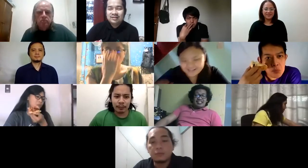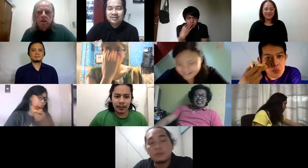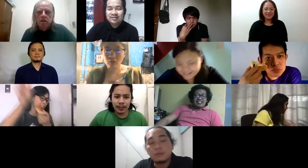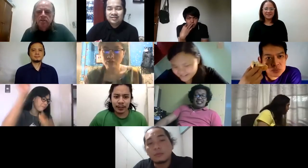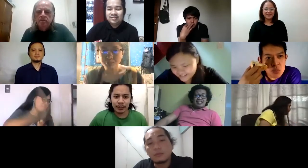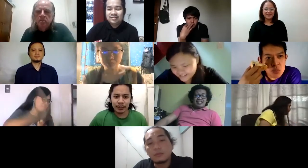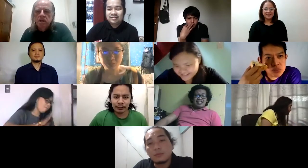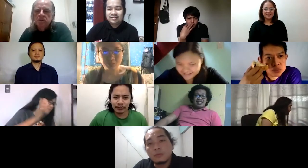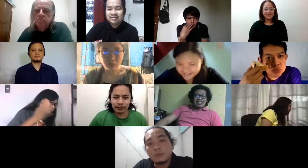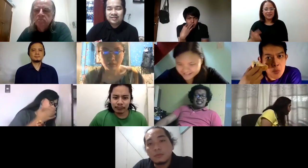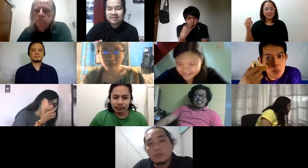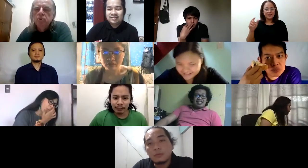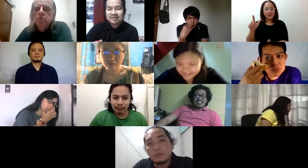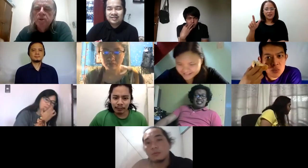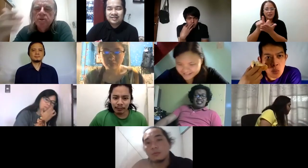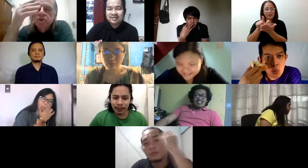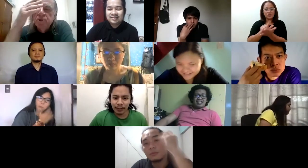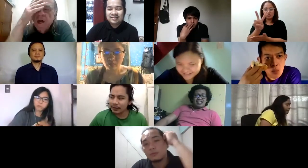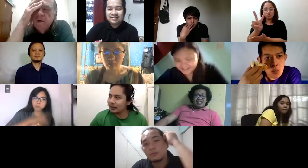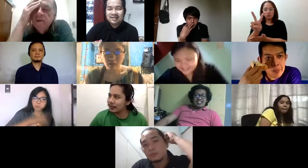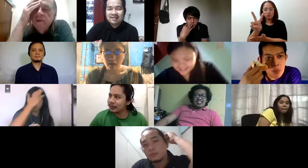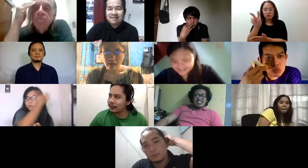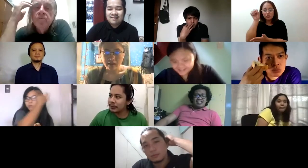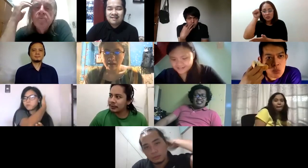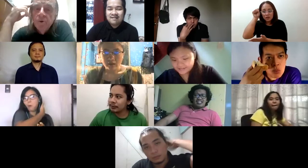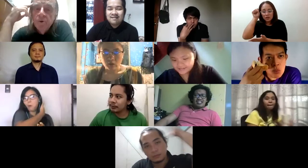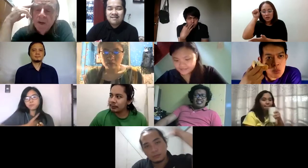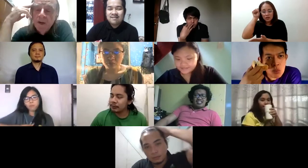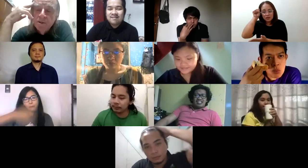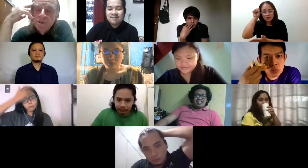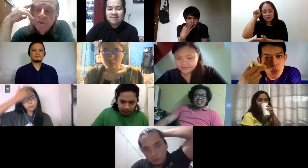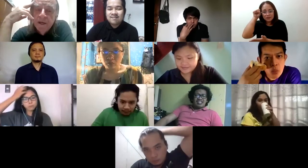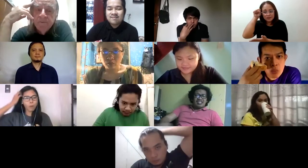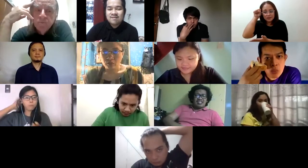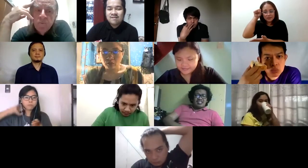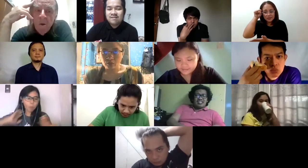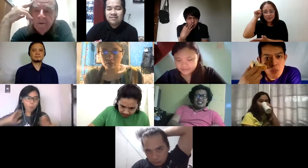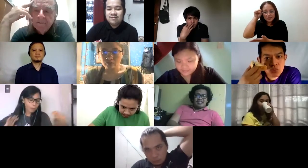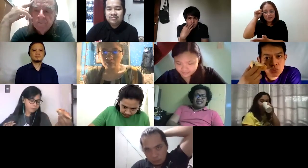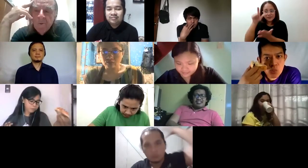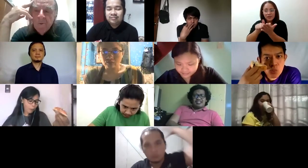lesson 2 with Shock. Can you pull up lesson 2 again?